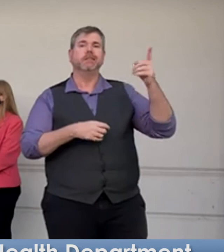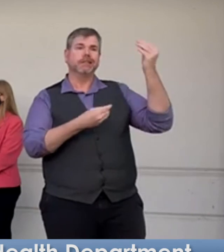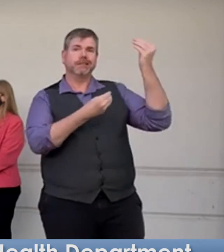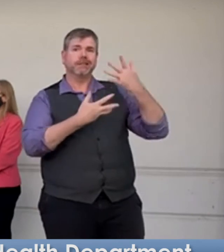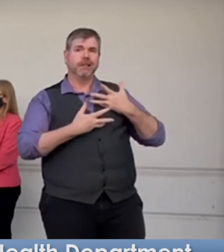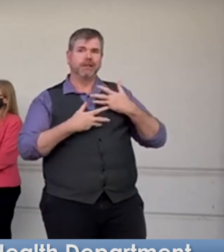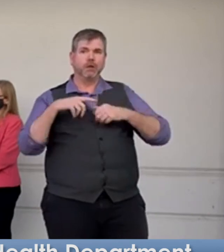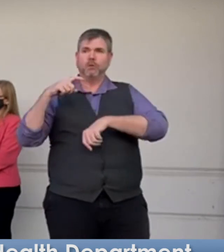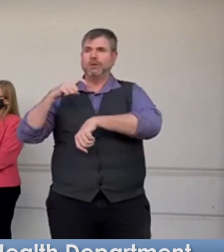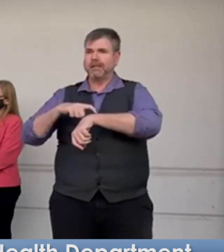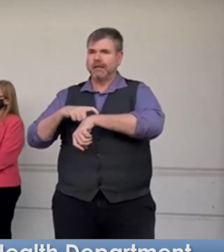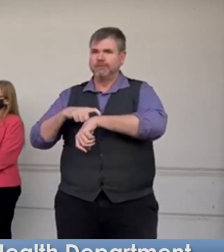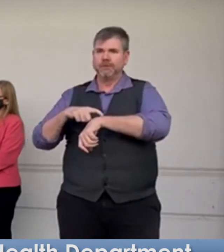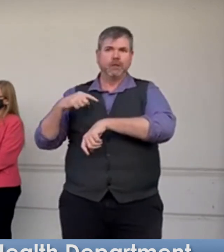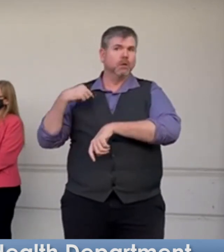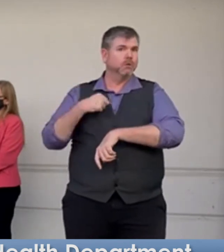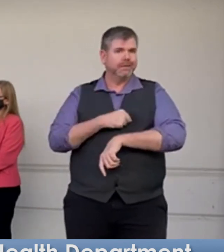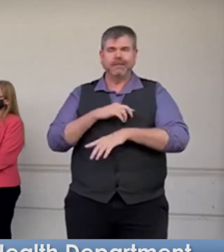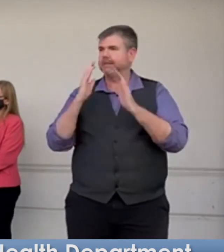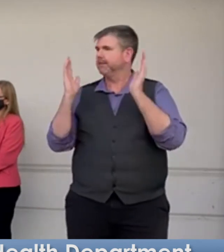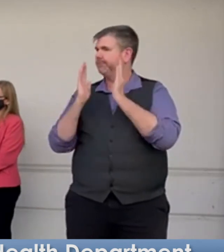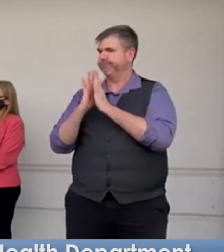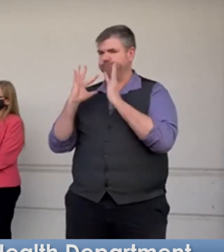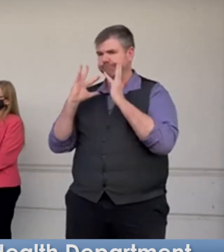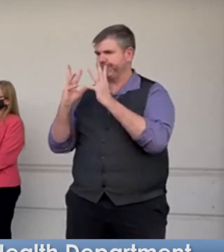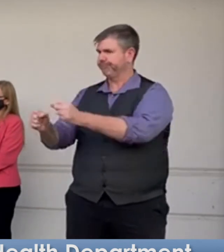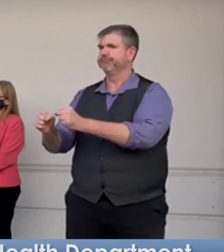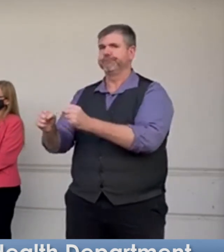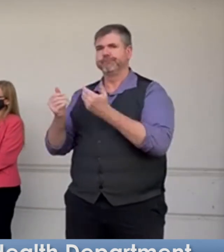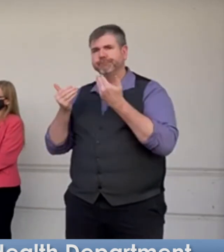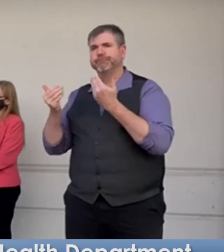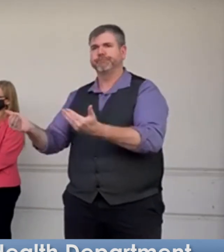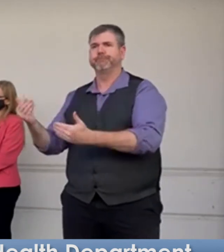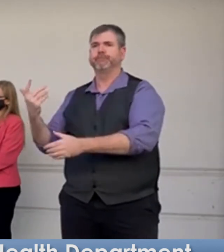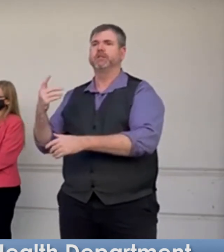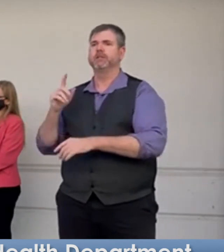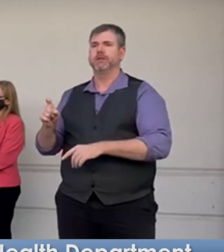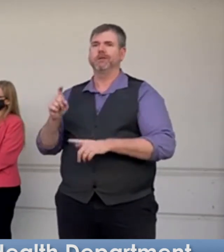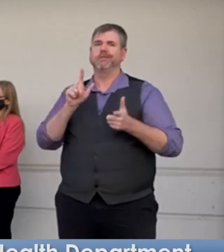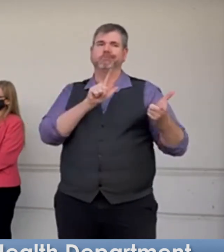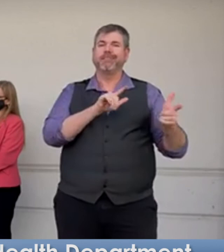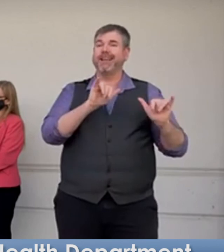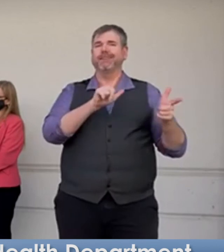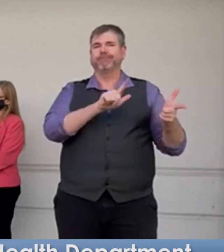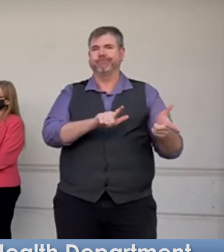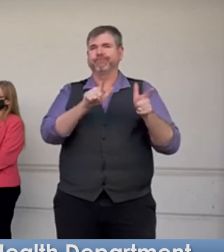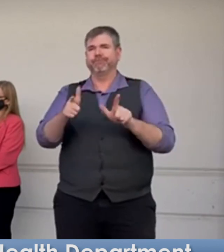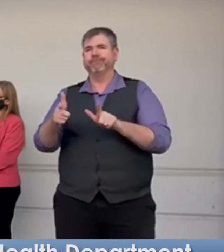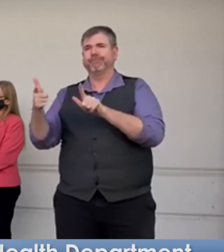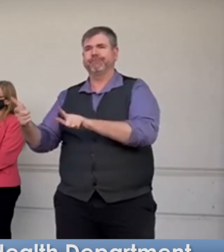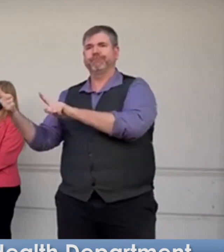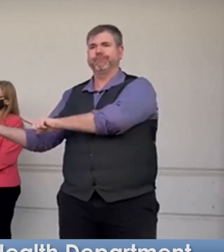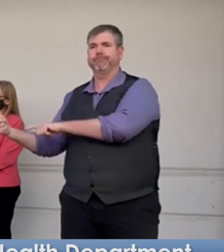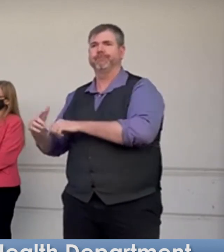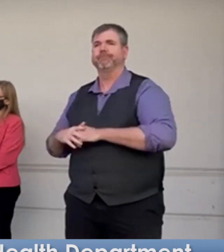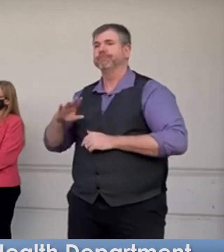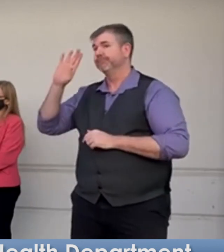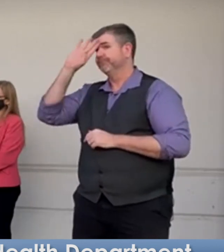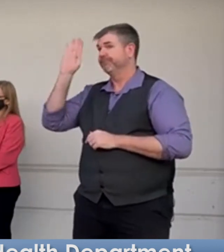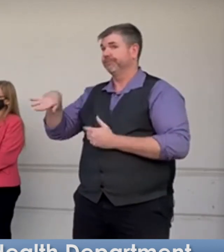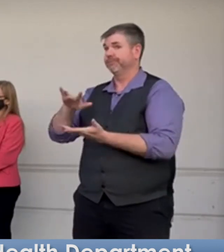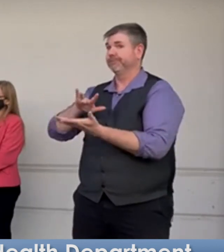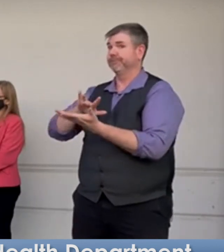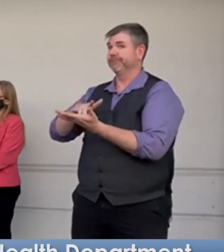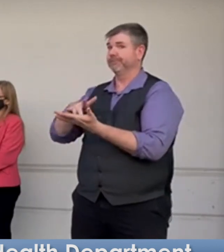there are a number of vaccines and each of them have different storage and handling, each